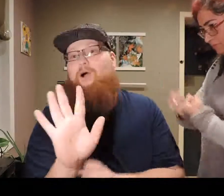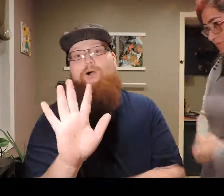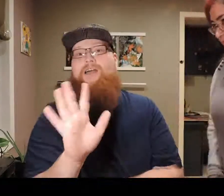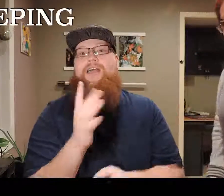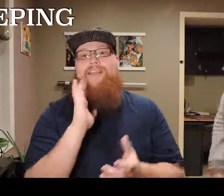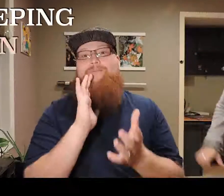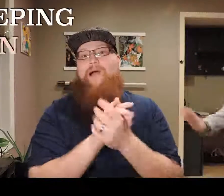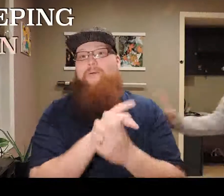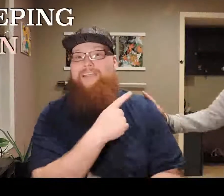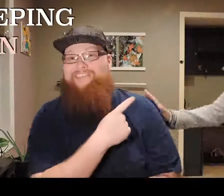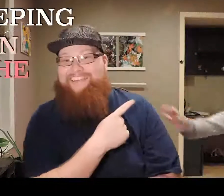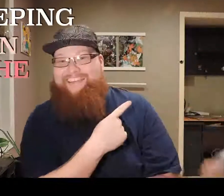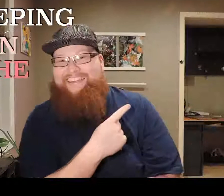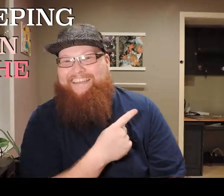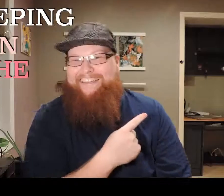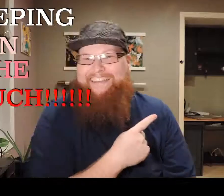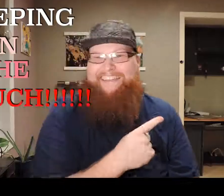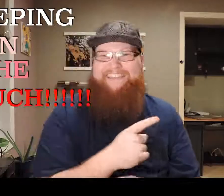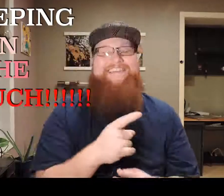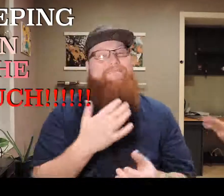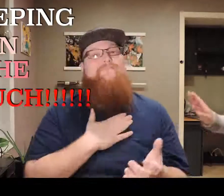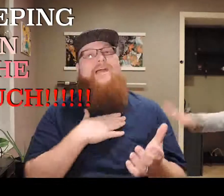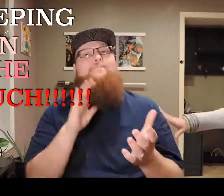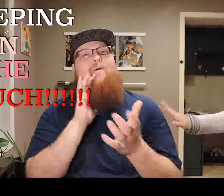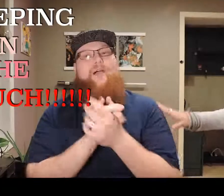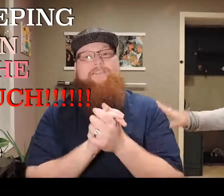No, that's my wife. That's my wife.